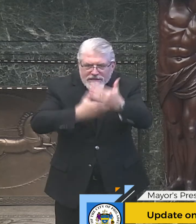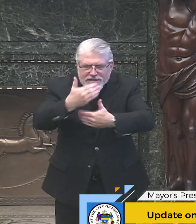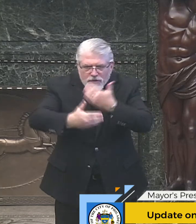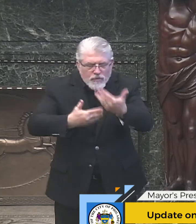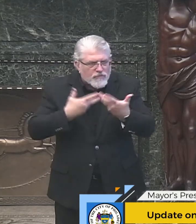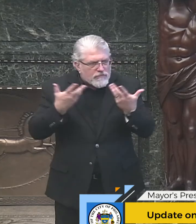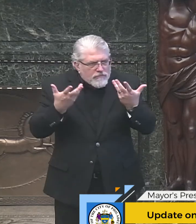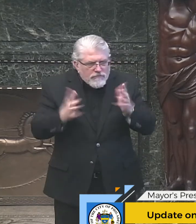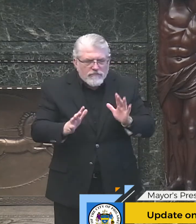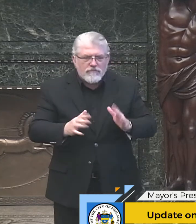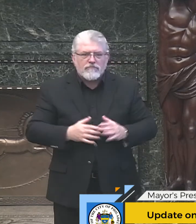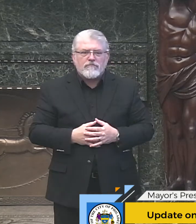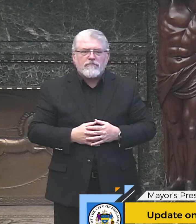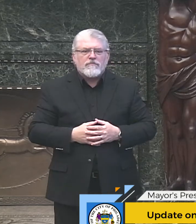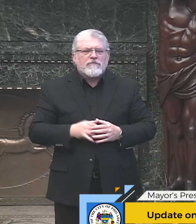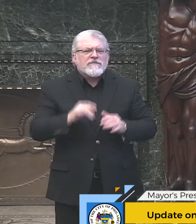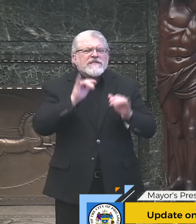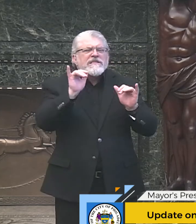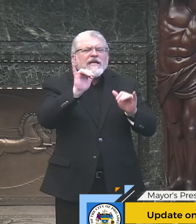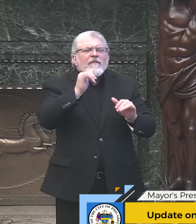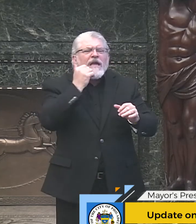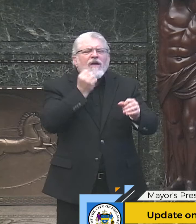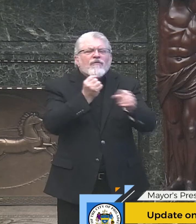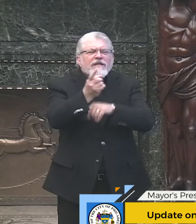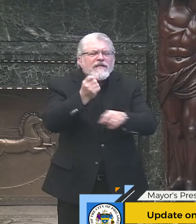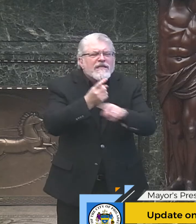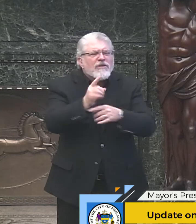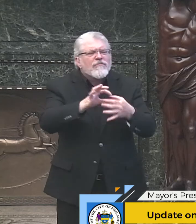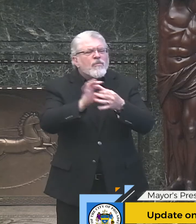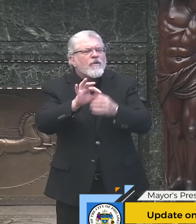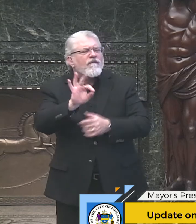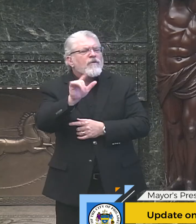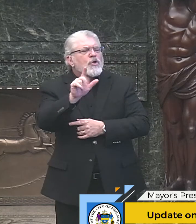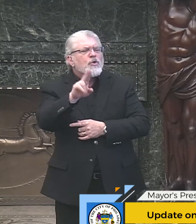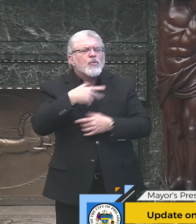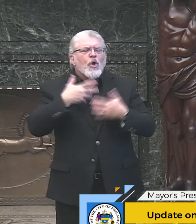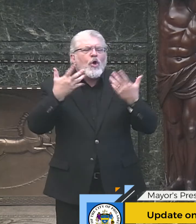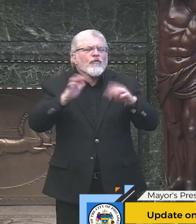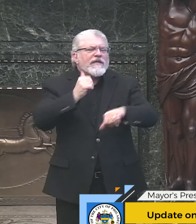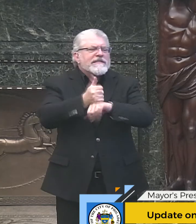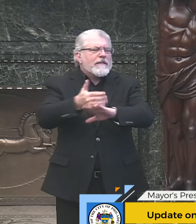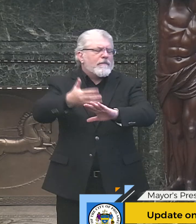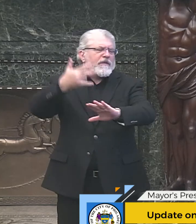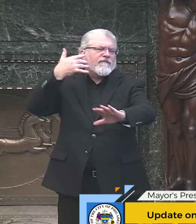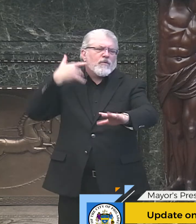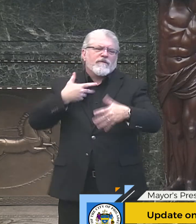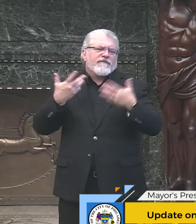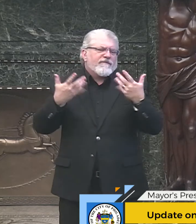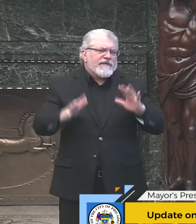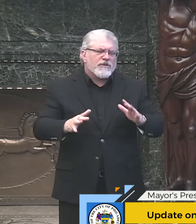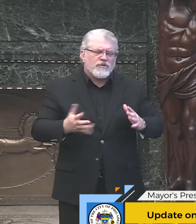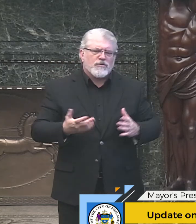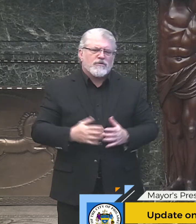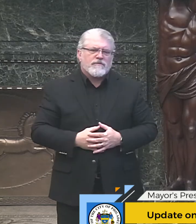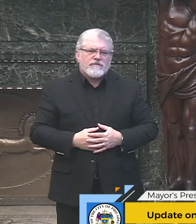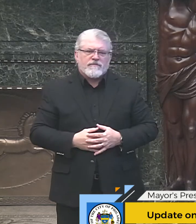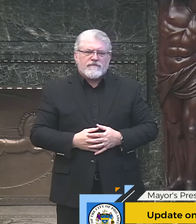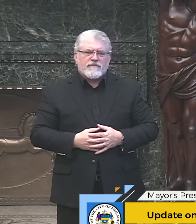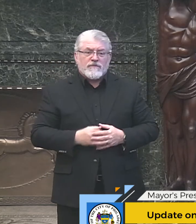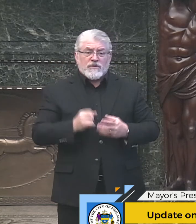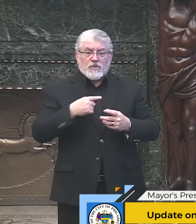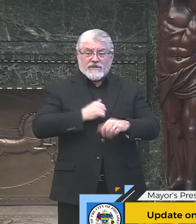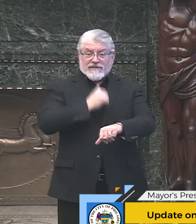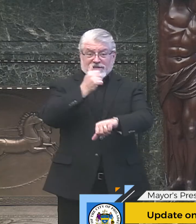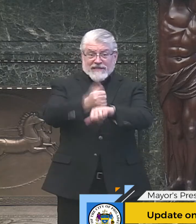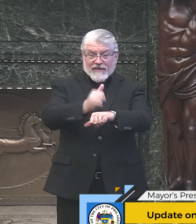we are, also available for questions as they come up. That if they do these procedures right, they can greatly reduce the likelihood of an infection